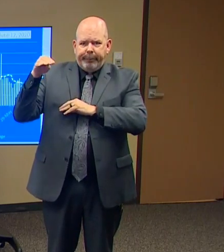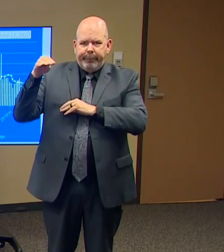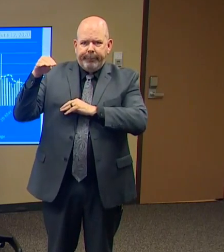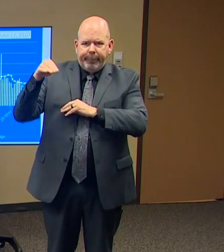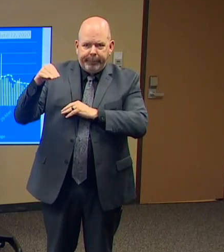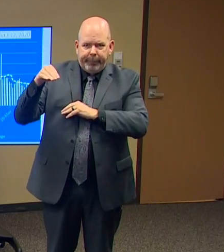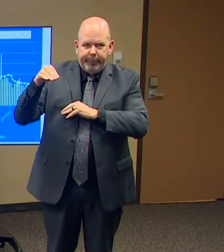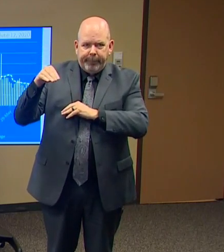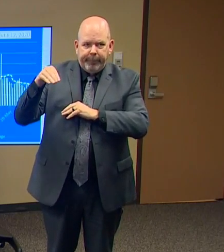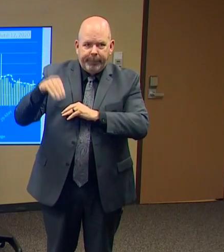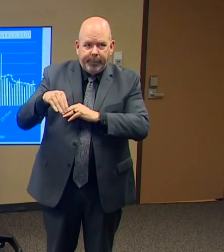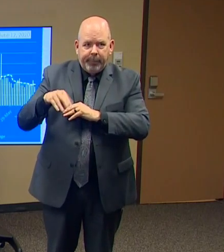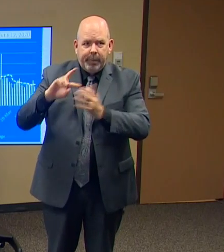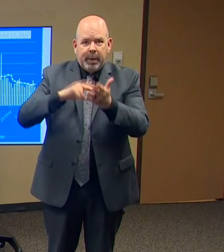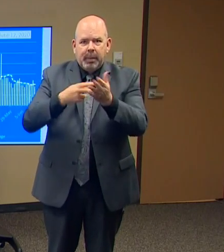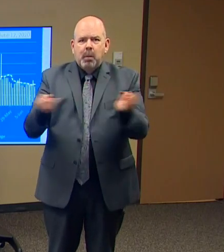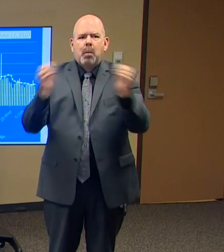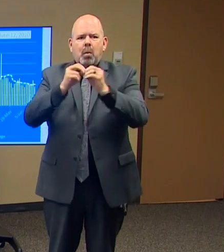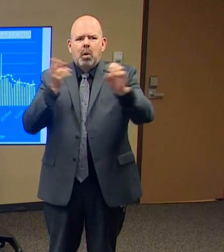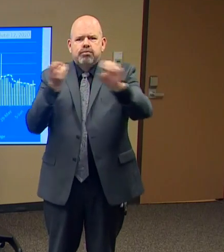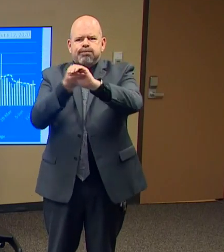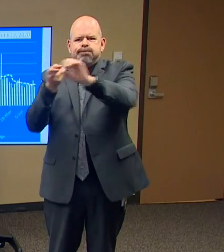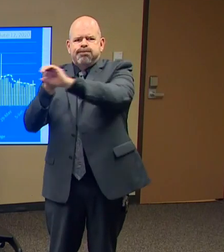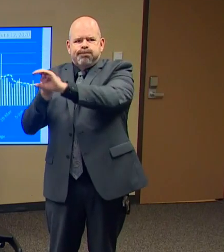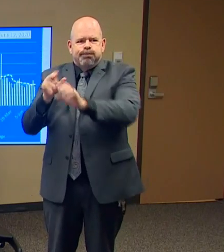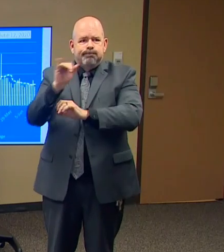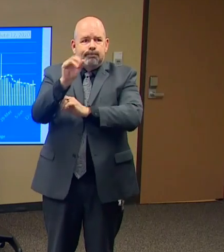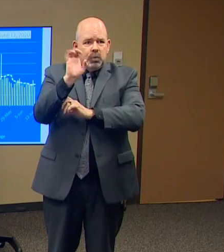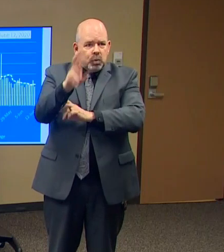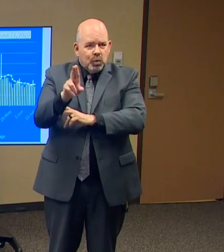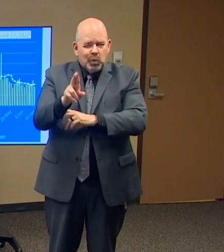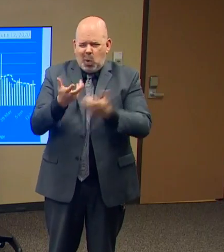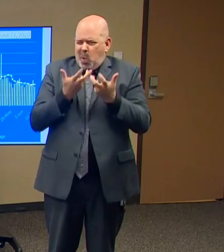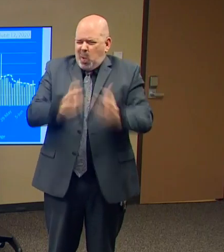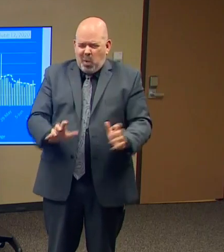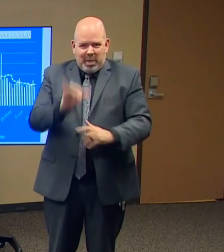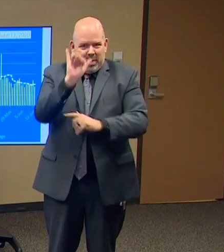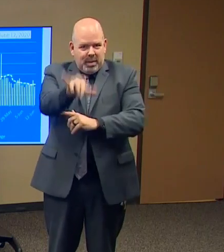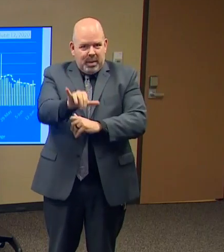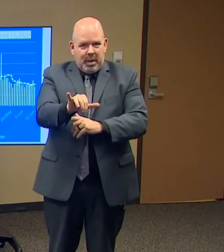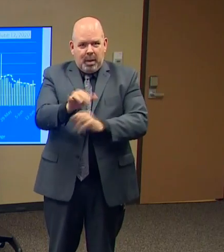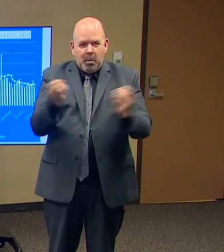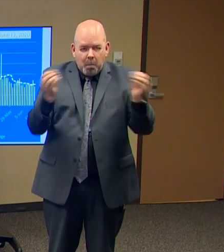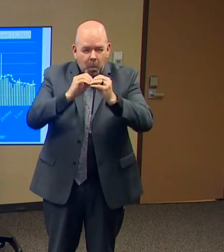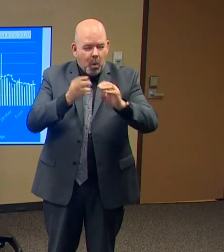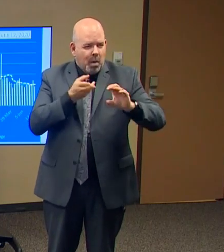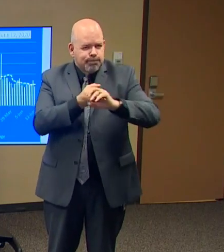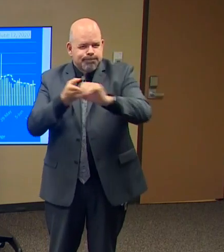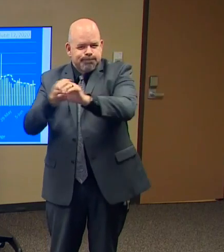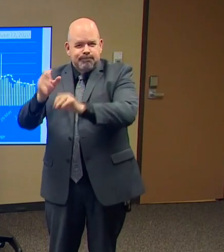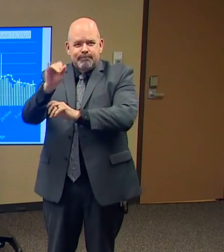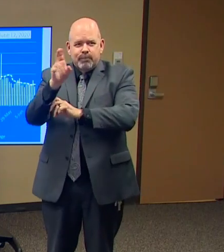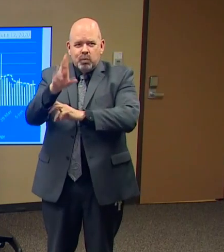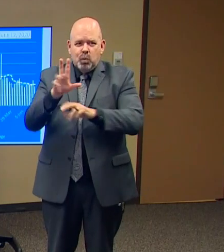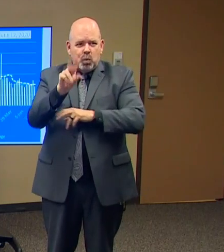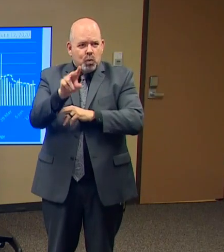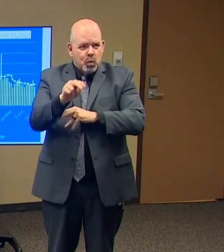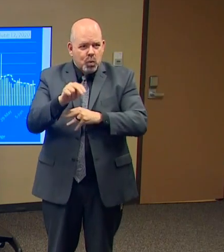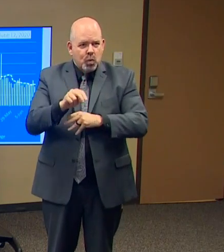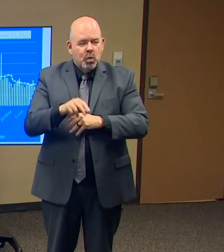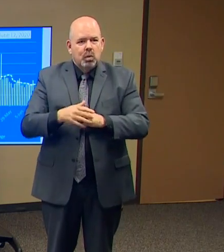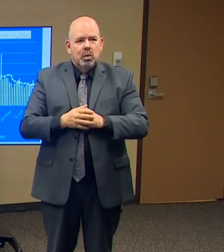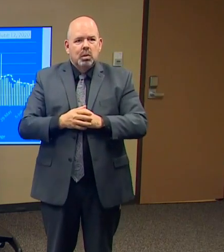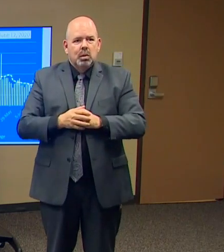of available ICU beds in Dallas County. So that's not, again, a good sign or the direction that we